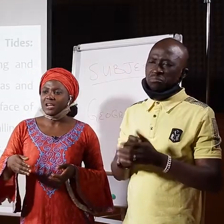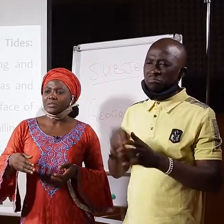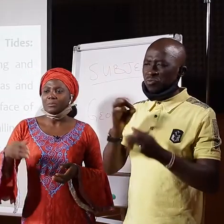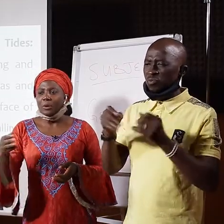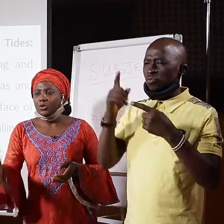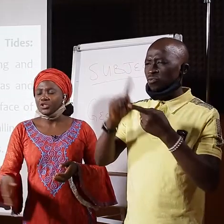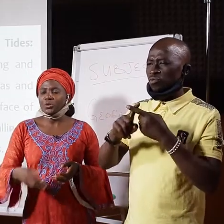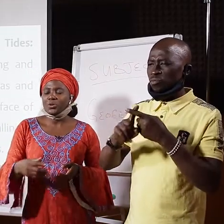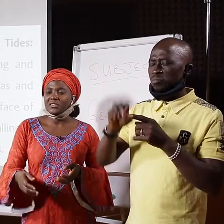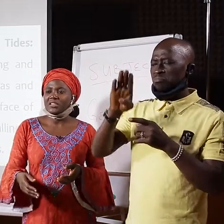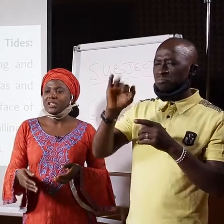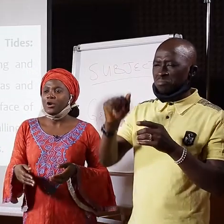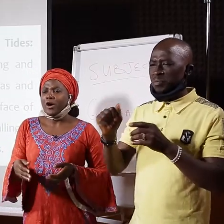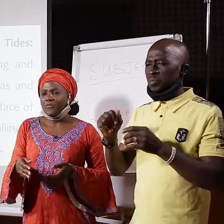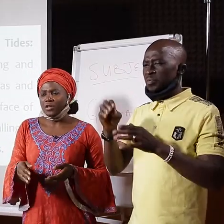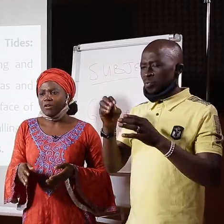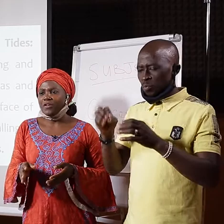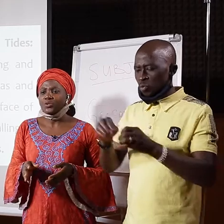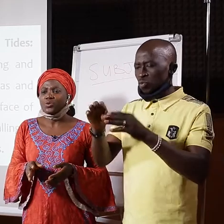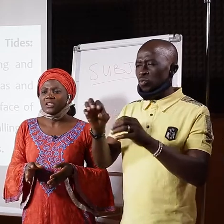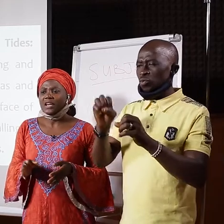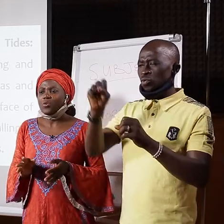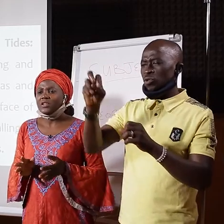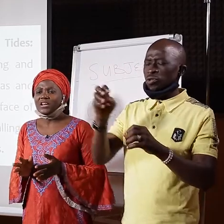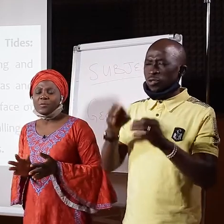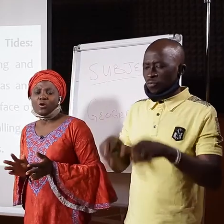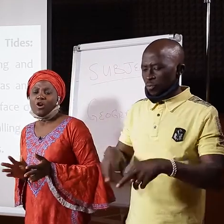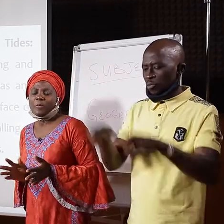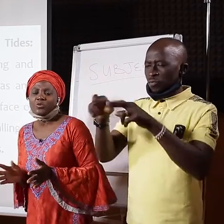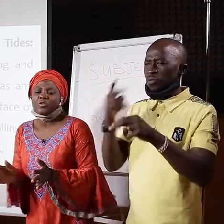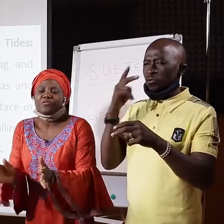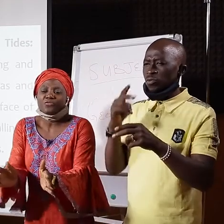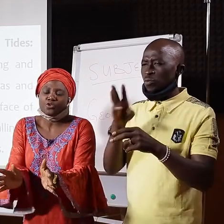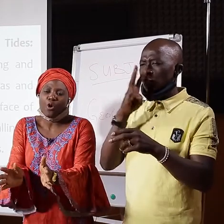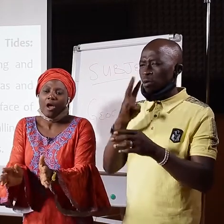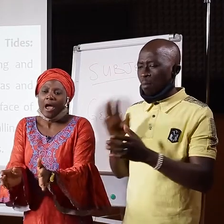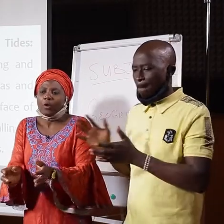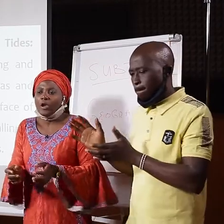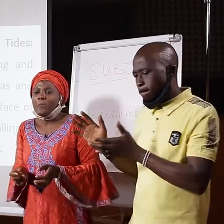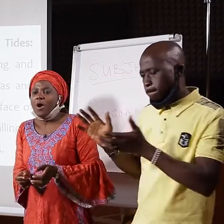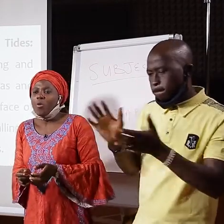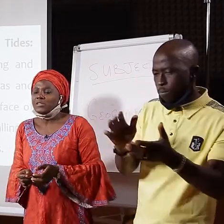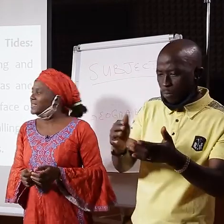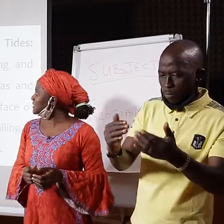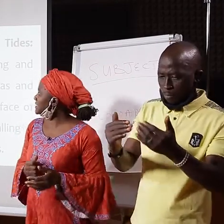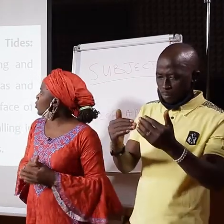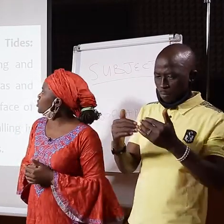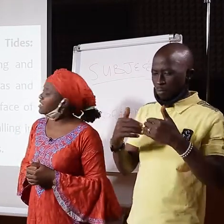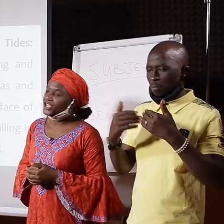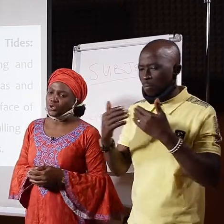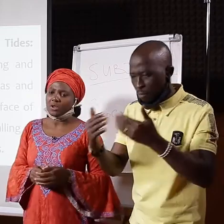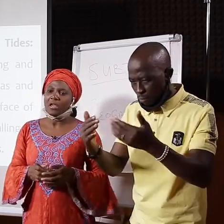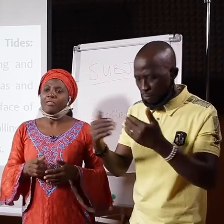beach, that's ocean or the sea, or even the rivers, you notice that the water keeps on coming to the shore and going backwards. This is